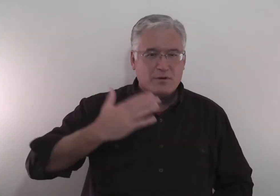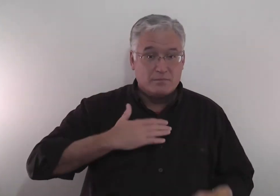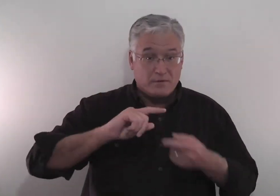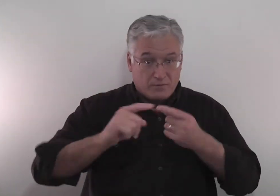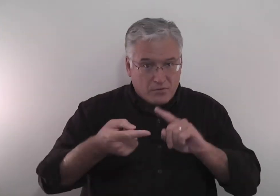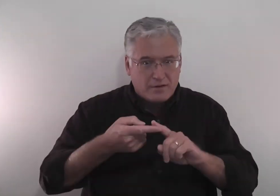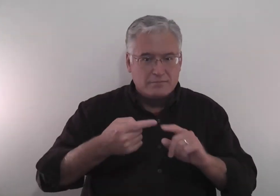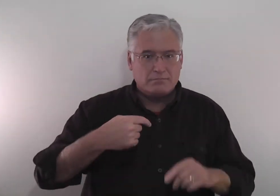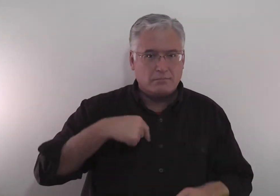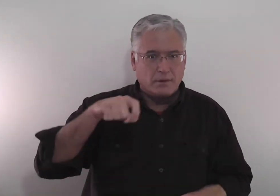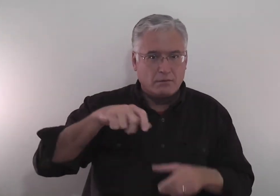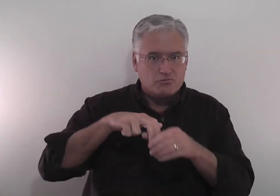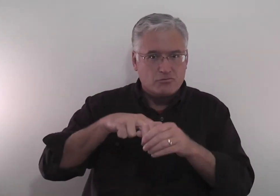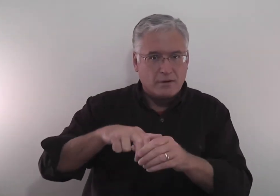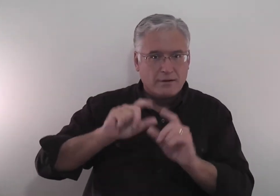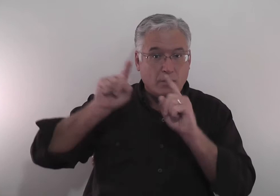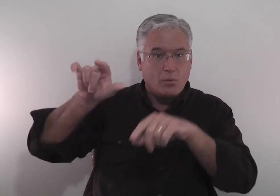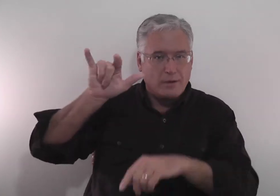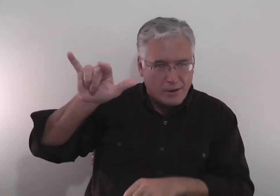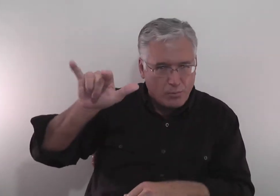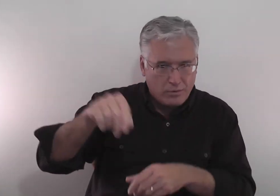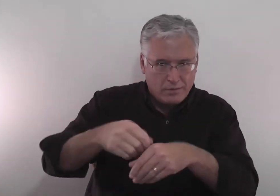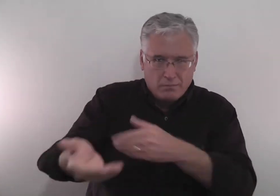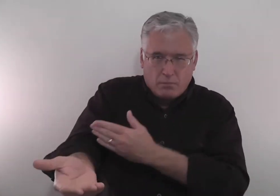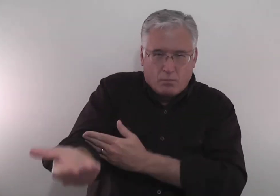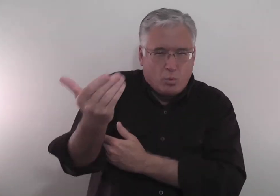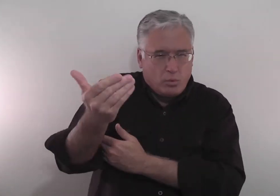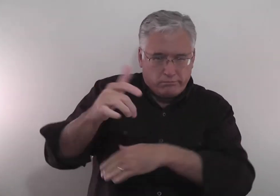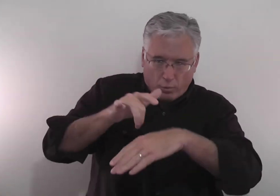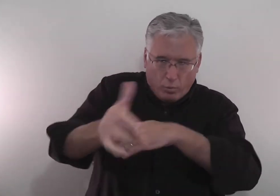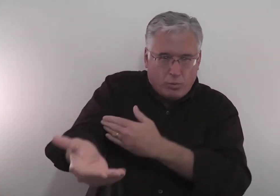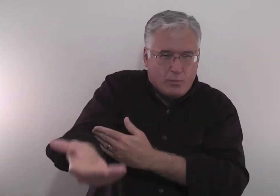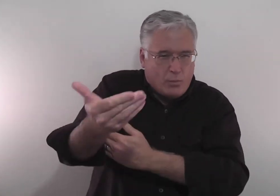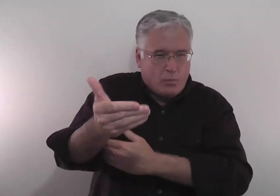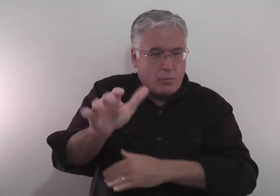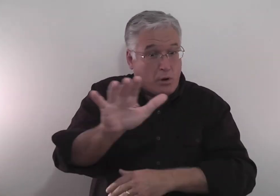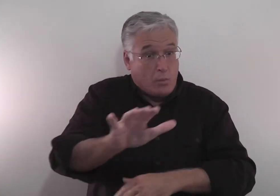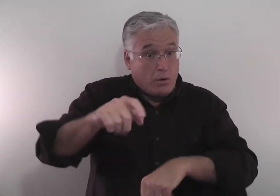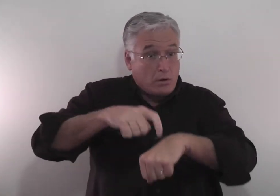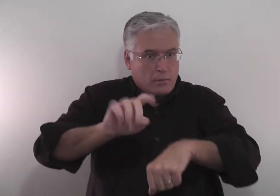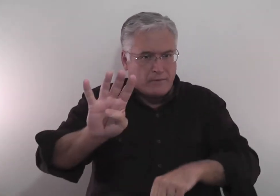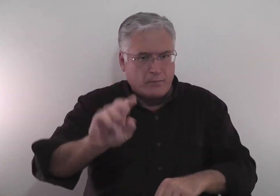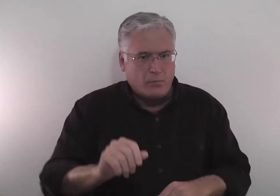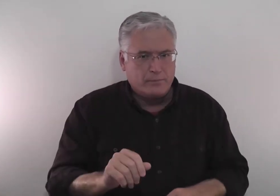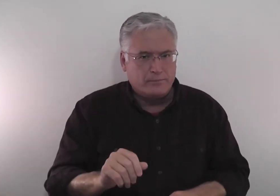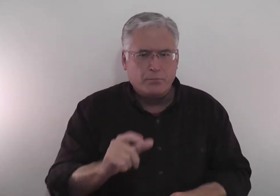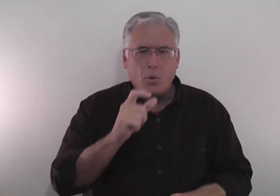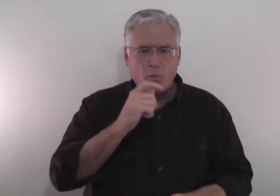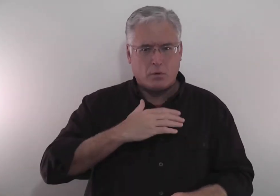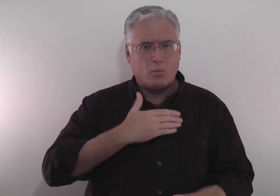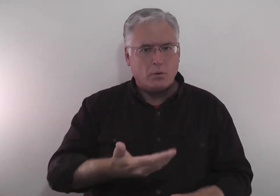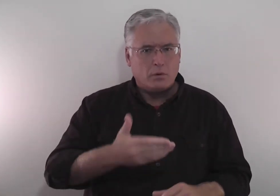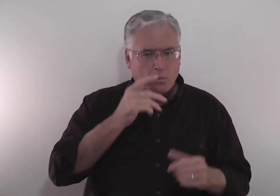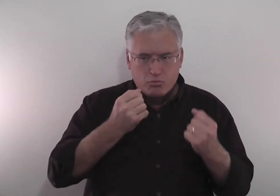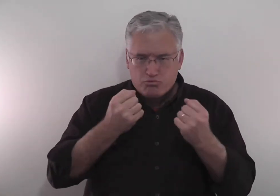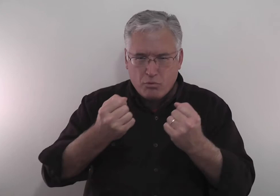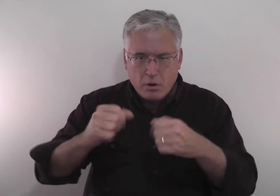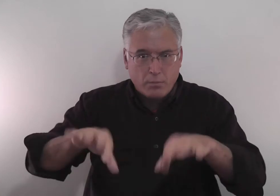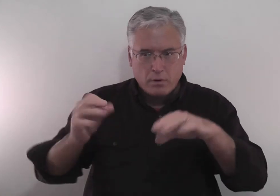A long time ago, I had a friend and we were planning to go on an early morning flight. It was about 4 in the morning. We need to